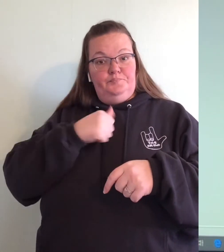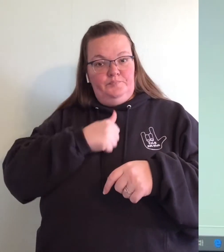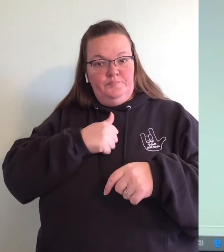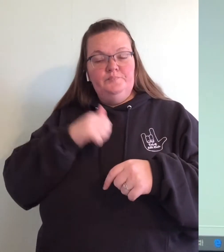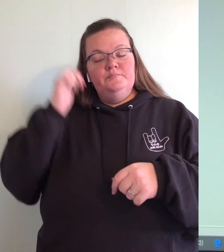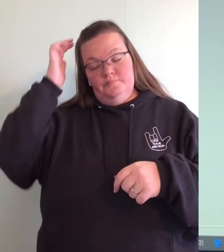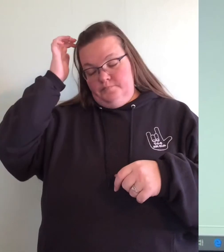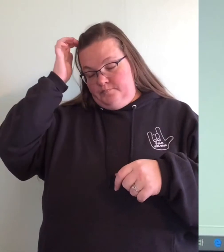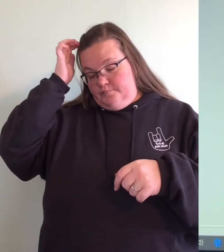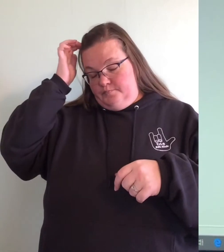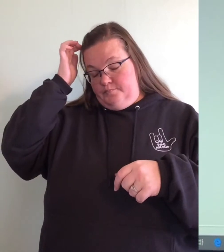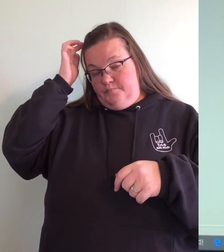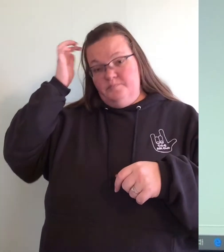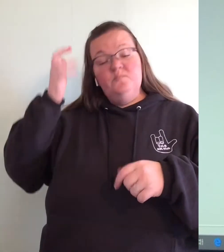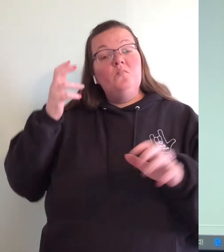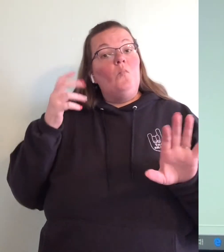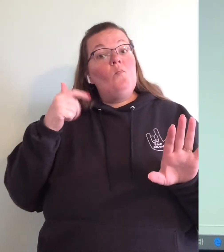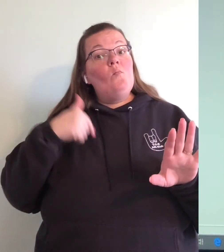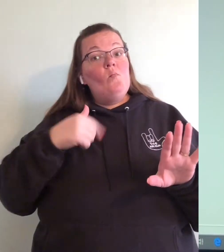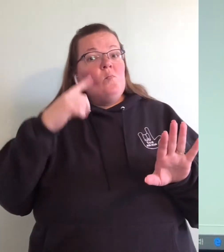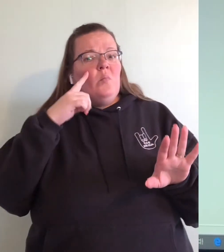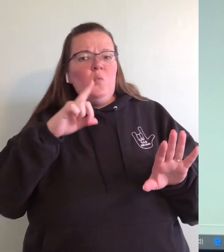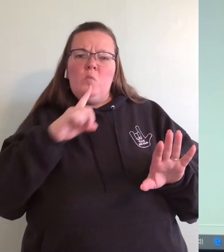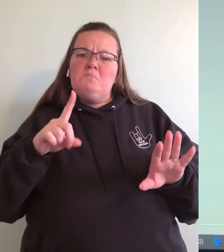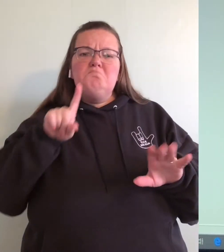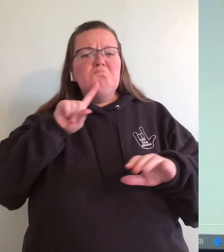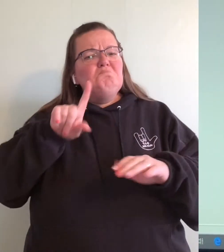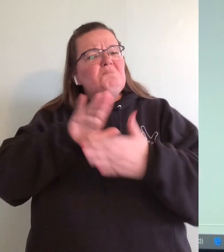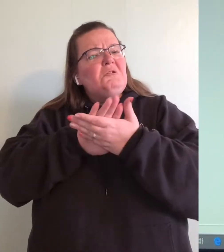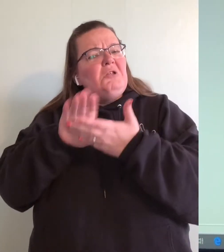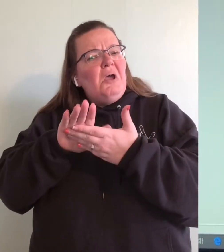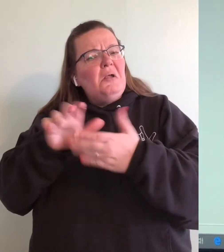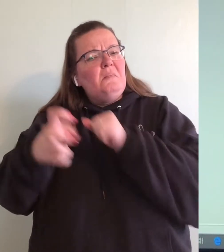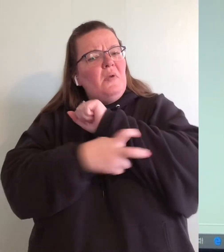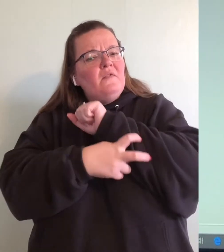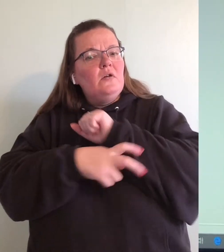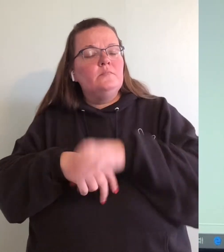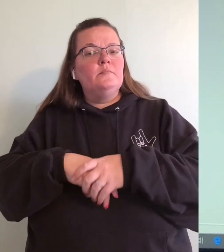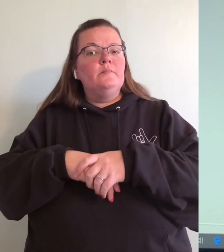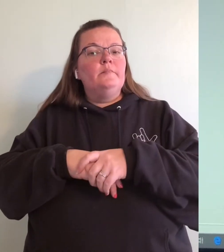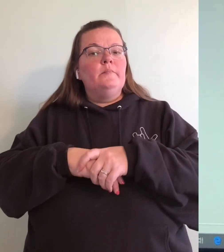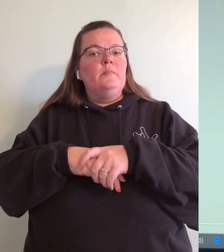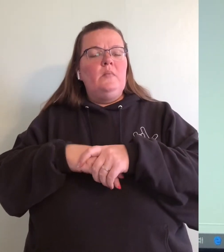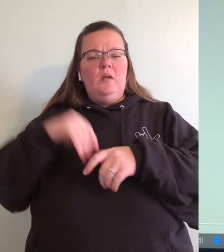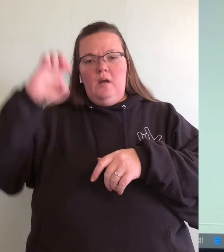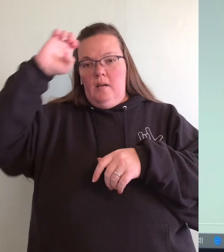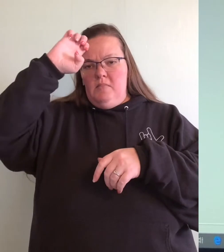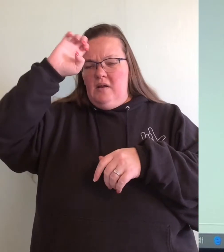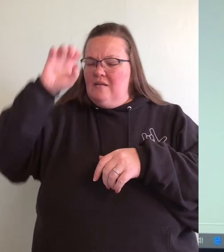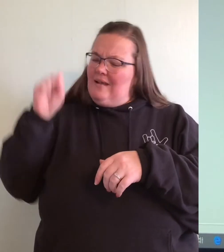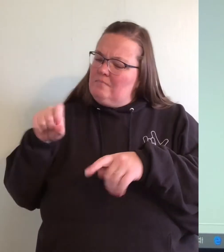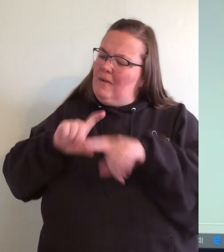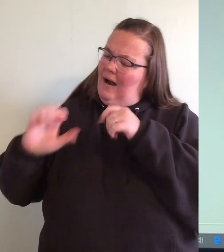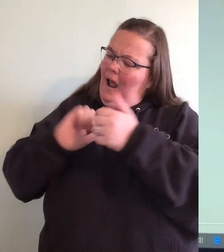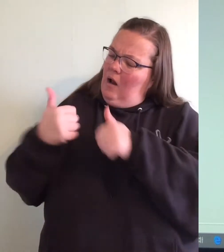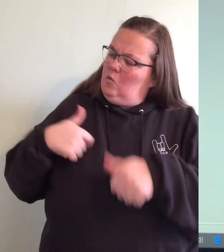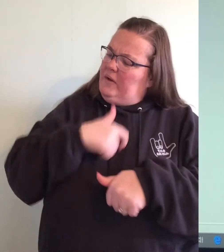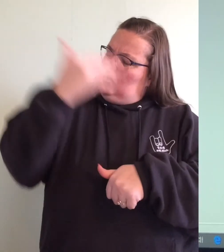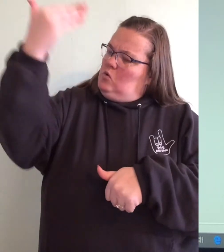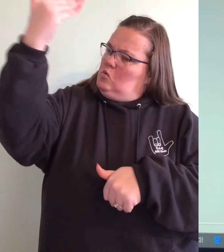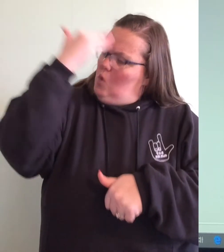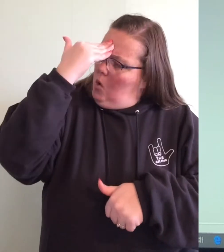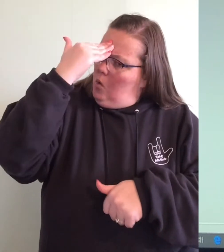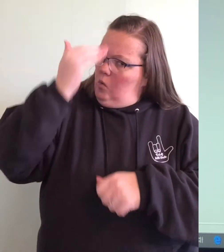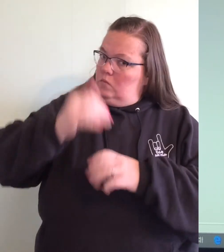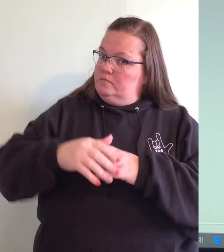Excuse me. "I think it's a nice beaver," said Lucy. "Yes, but how do we know?" said Edmund. "Shan't